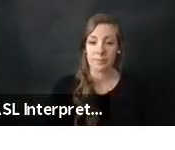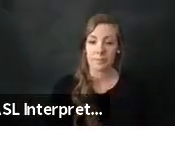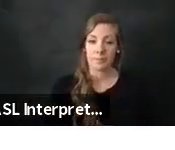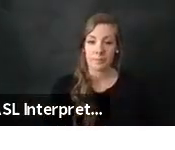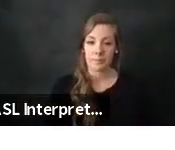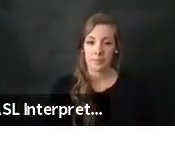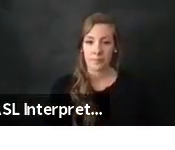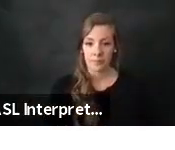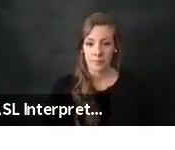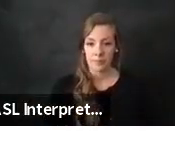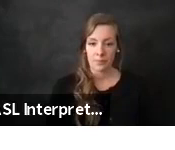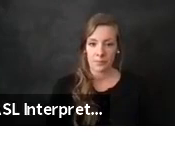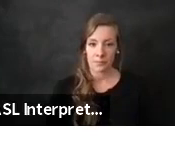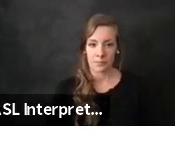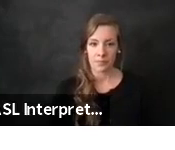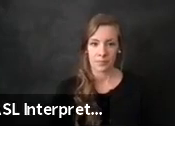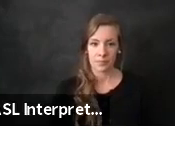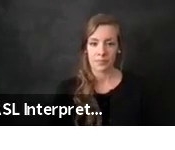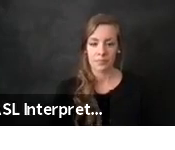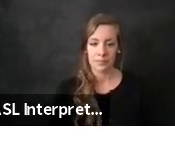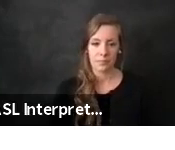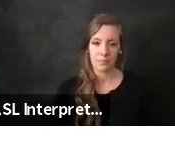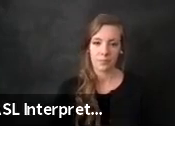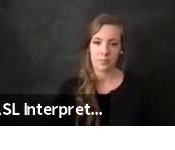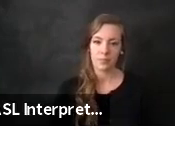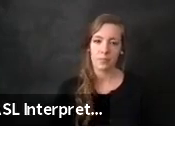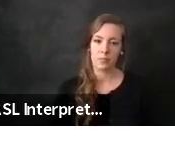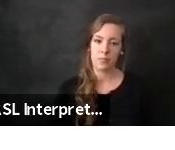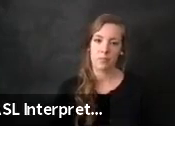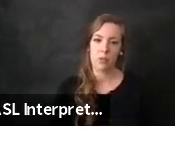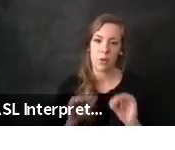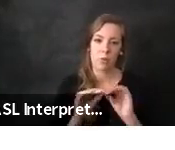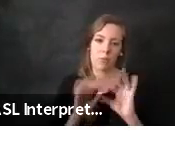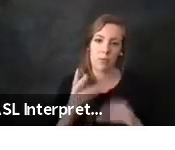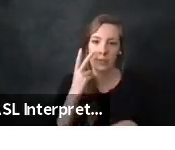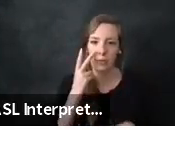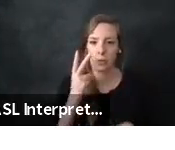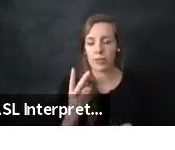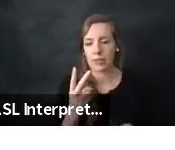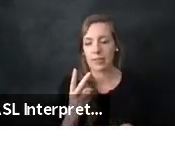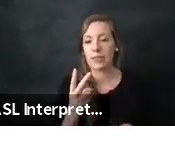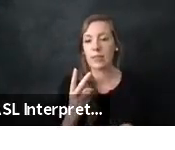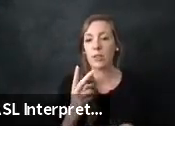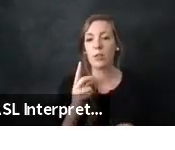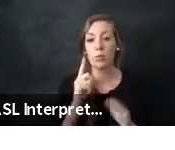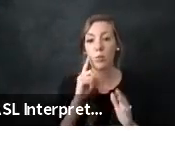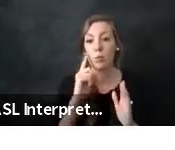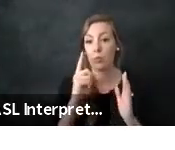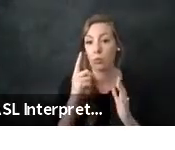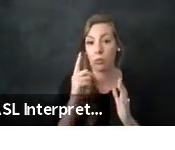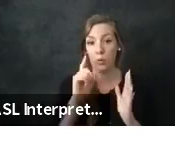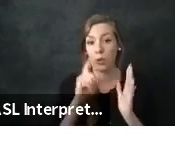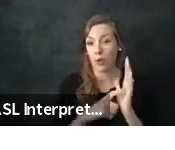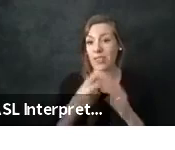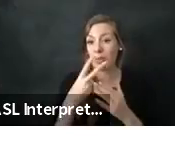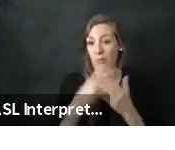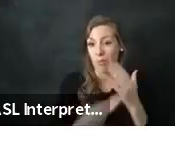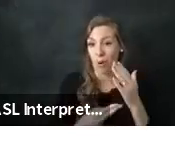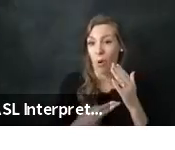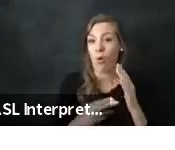represents fully vaccinated residents. So you can see that we are seeing the same downward trend in this